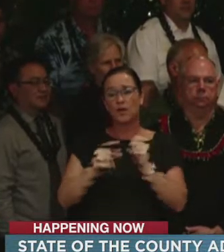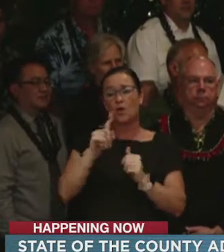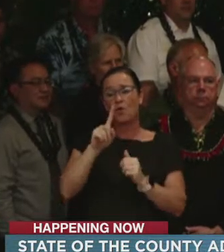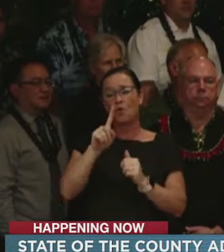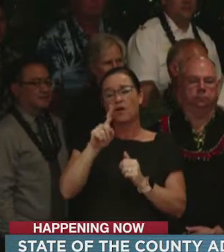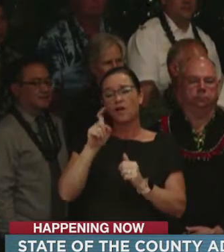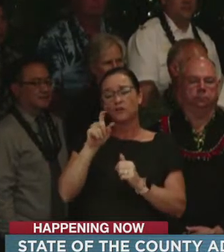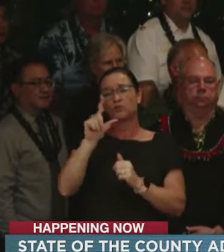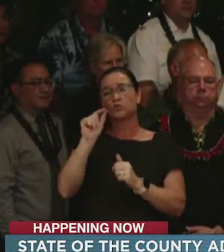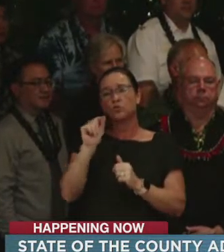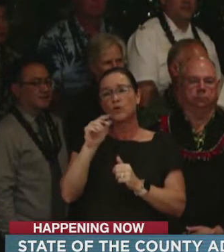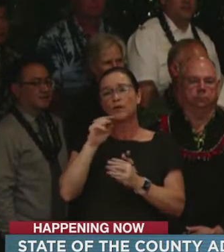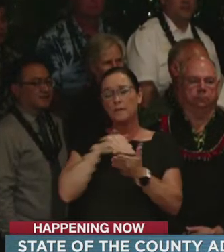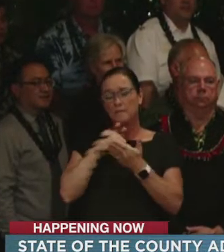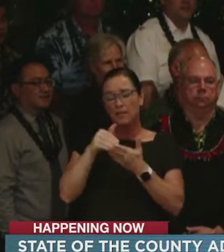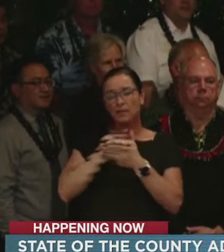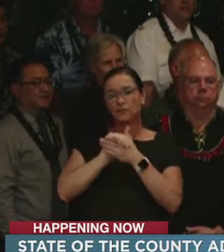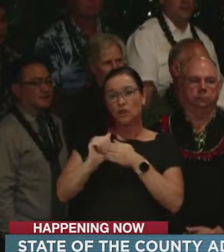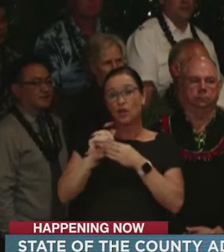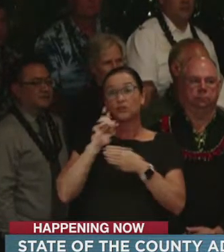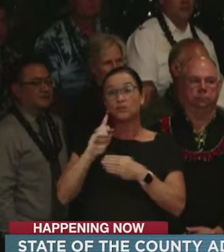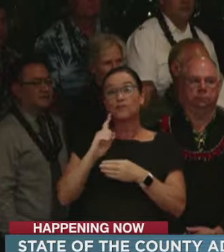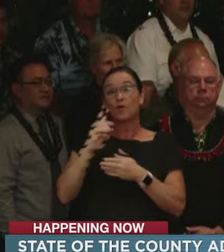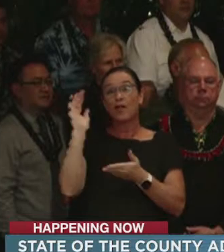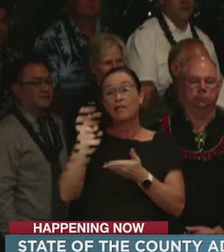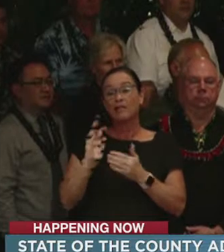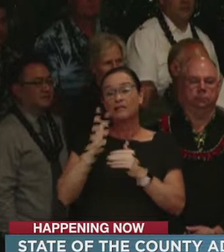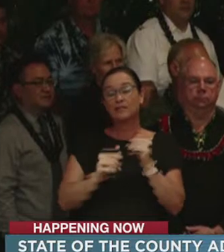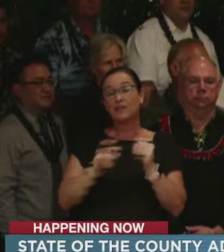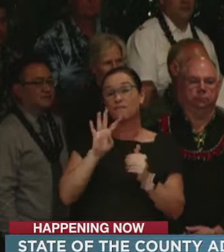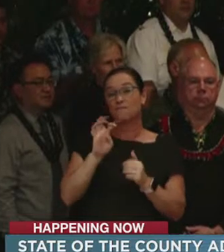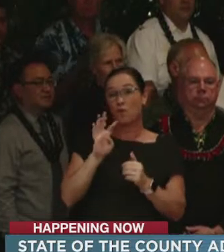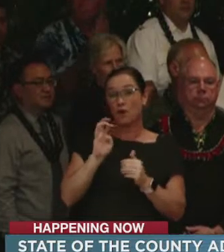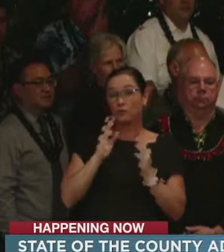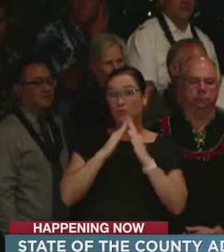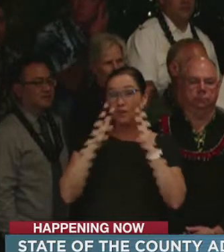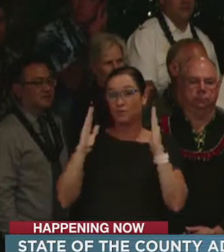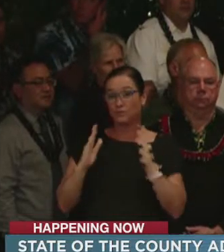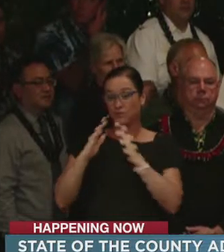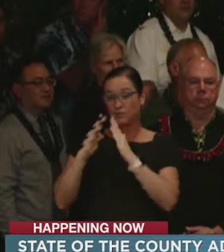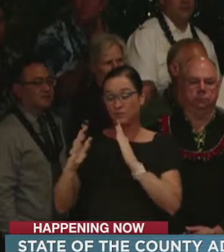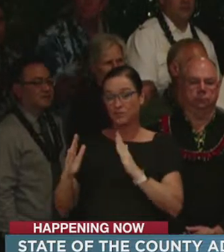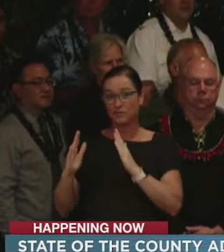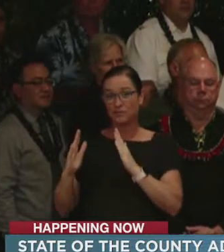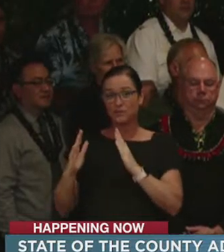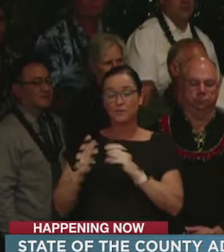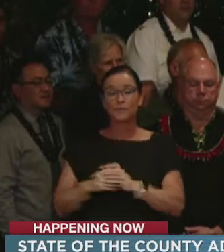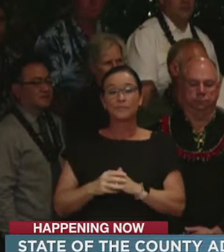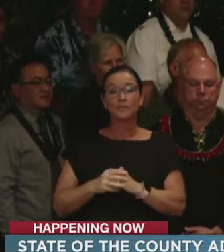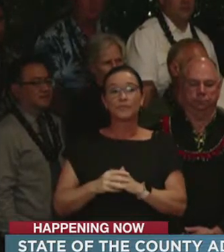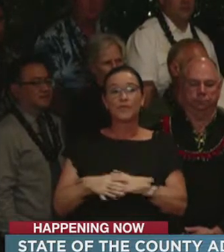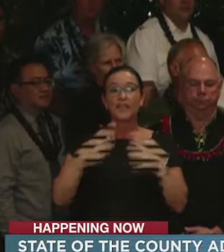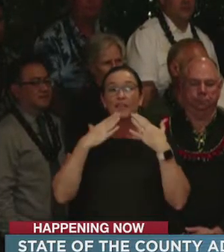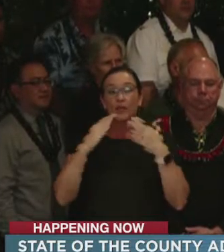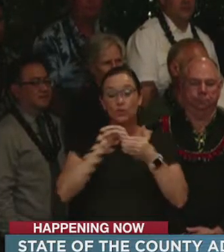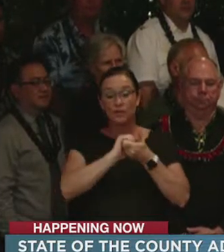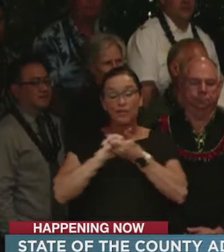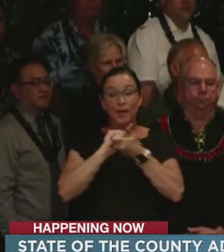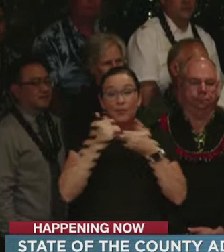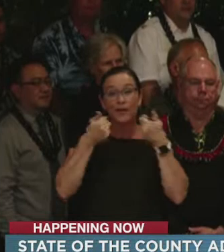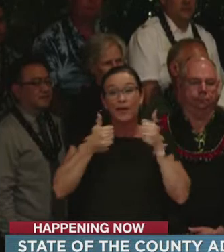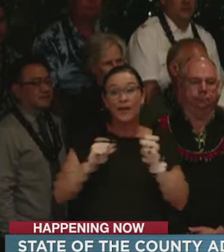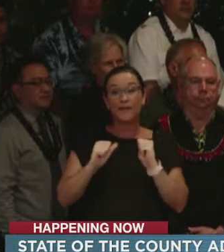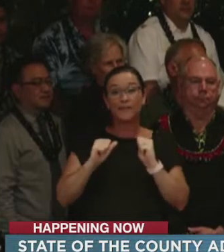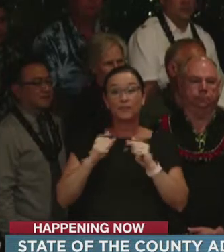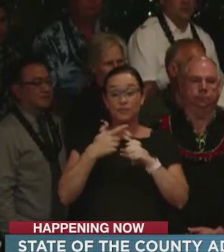$120 million for less than 400 households. Thanks to the collaborative efforts on